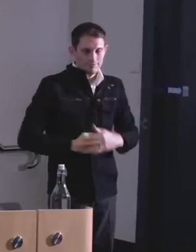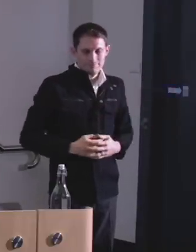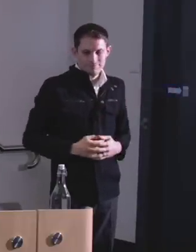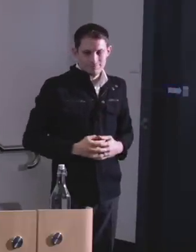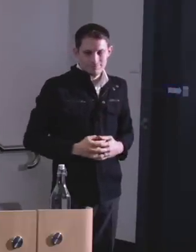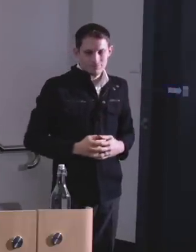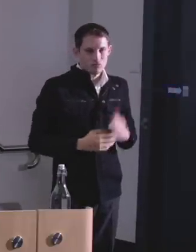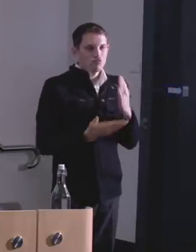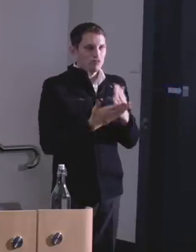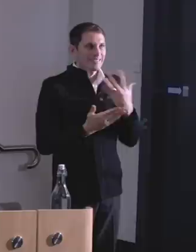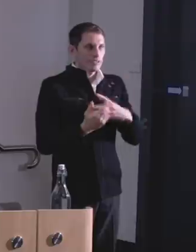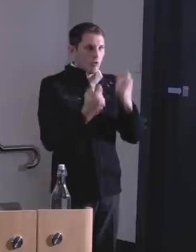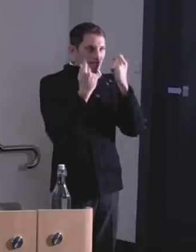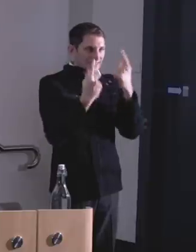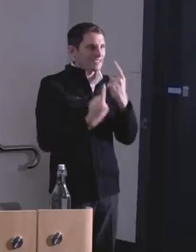understand each other.